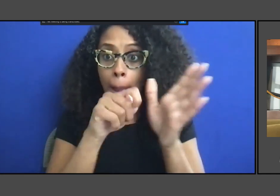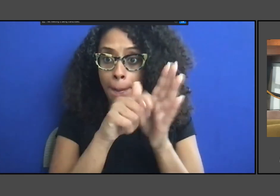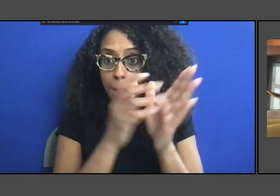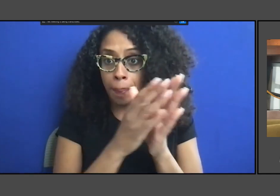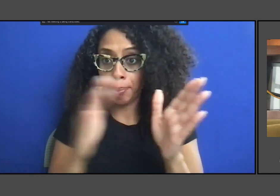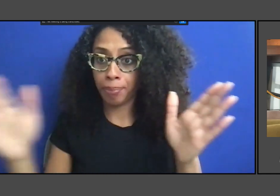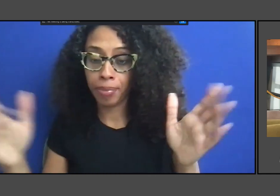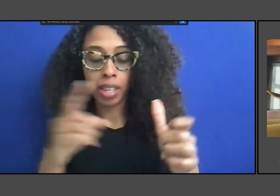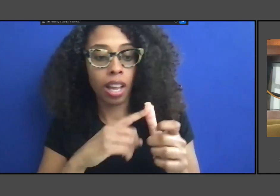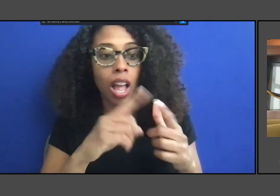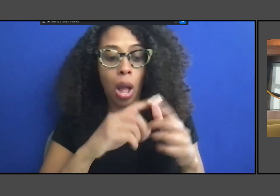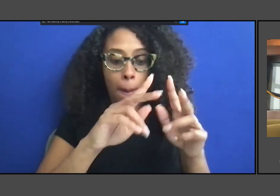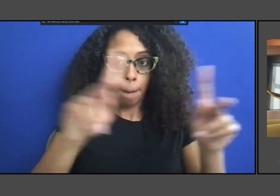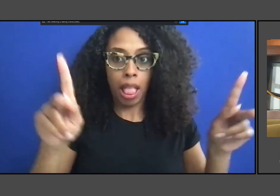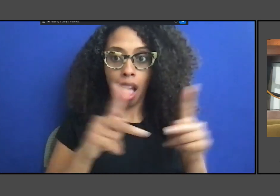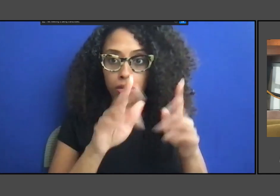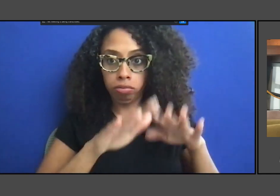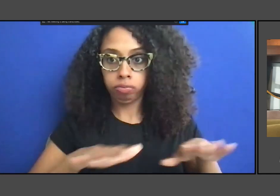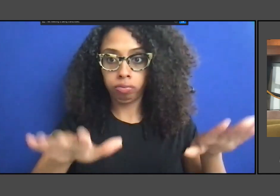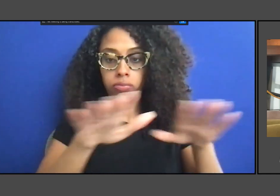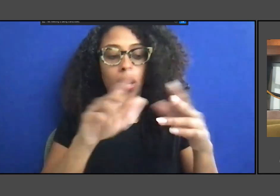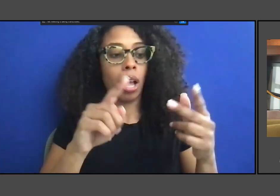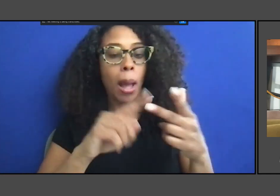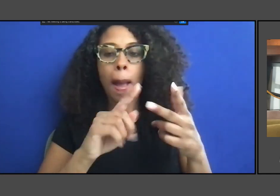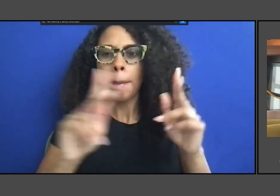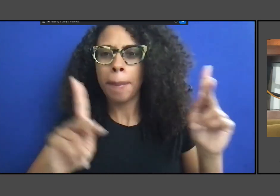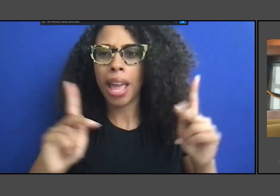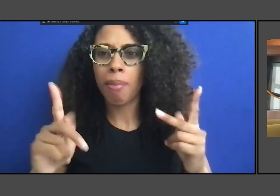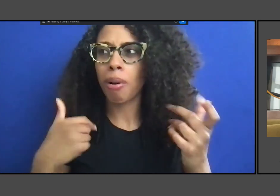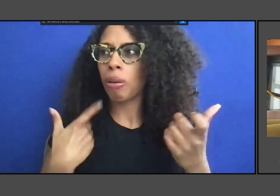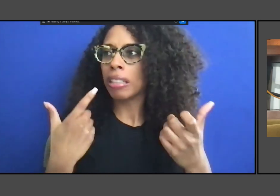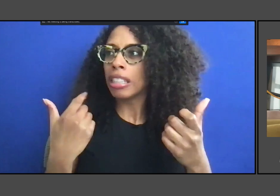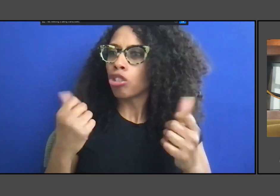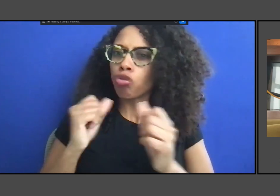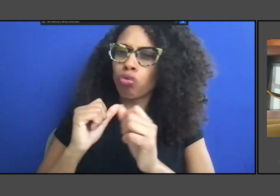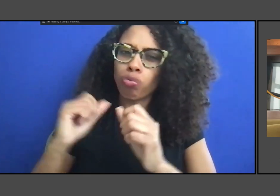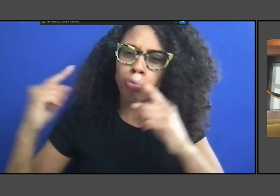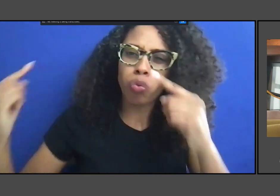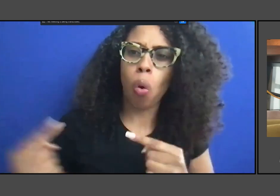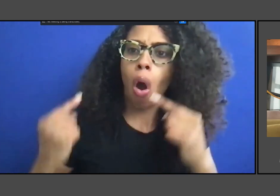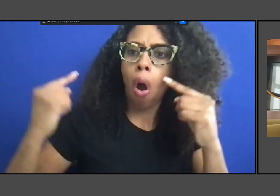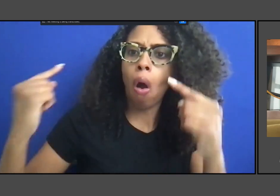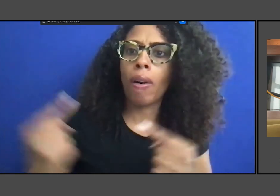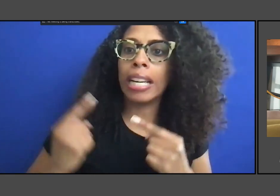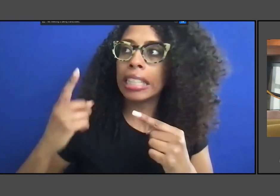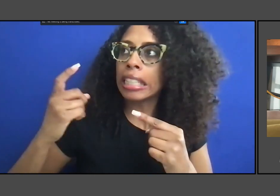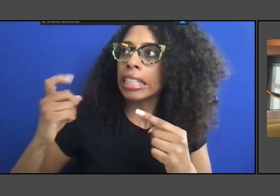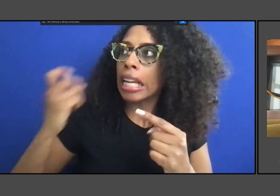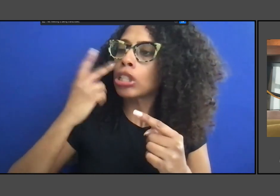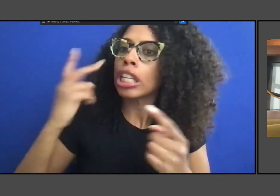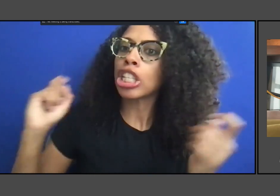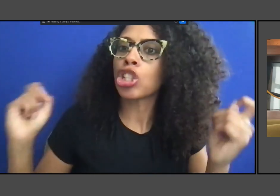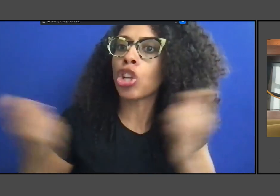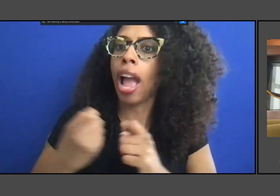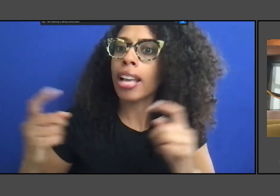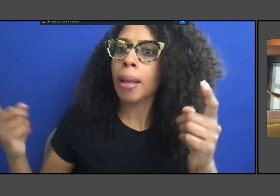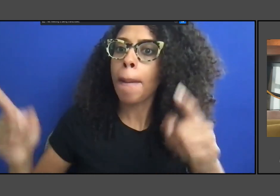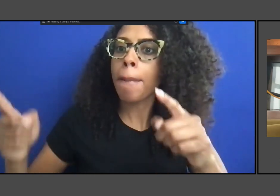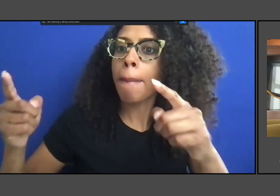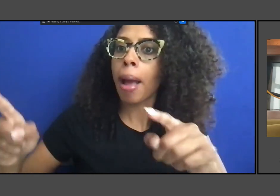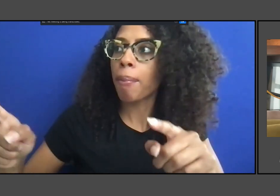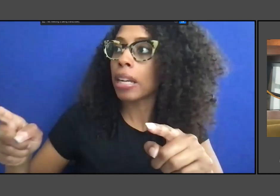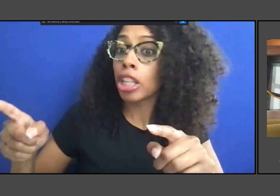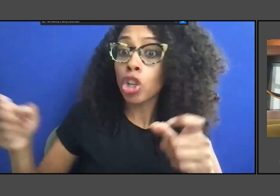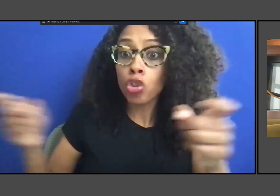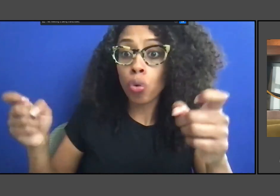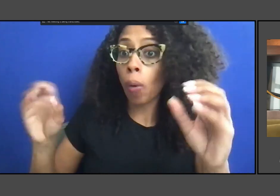find beauty and purpose and meaning and logic out of this onslaught of changes that you didn't have control over. And I think of, you know,